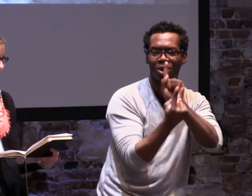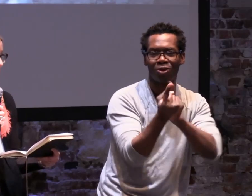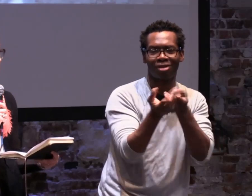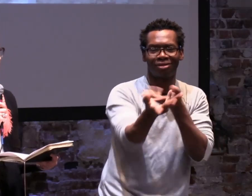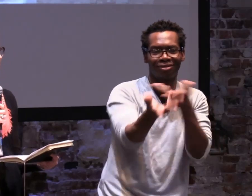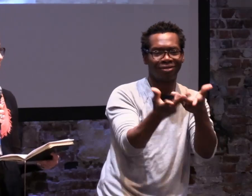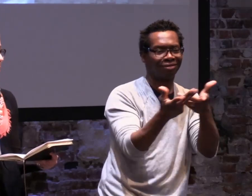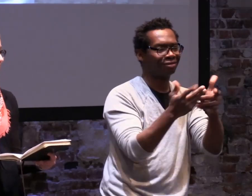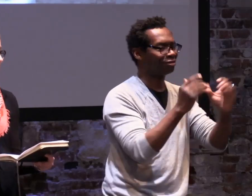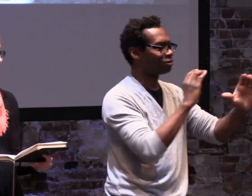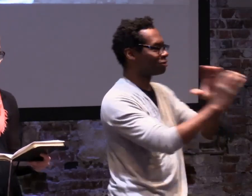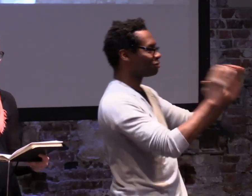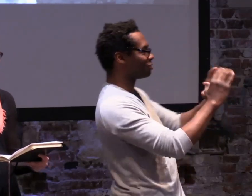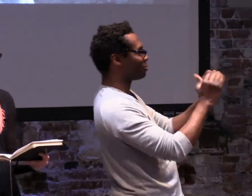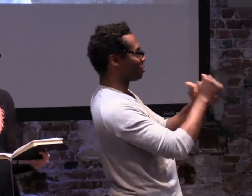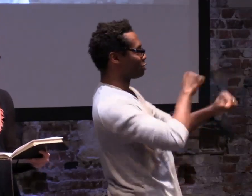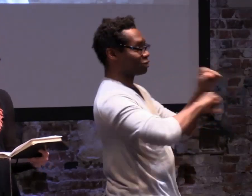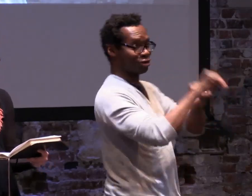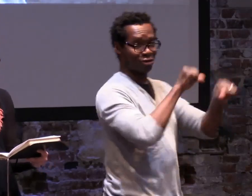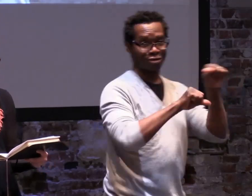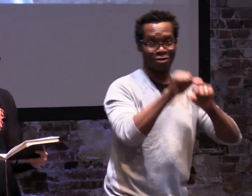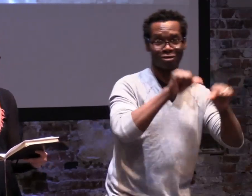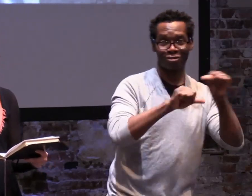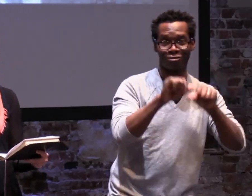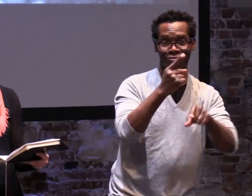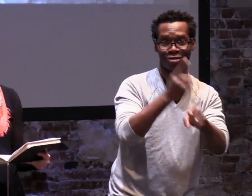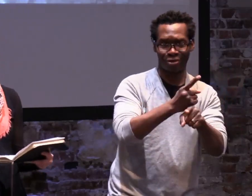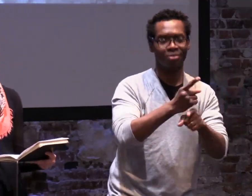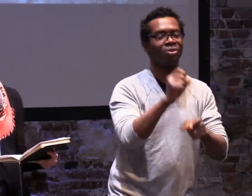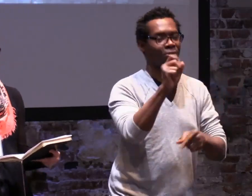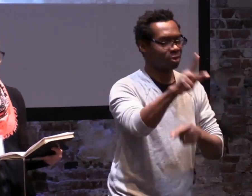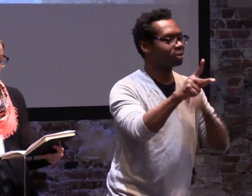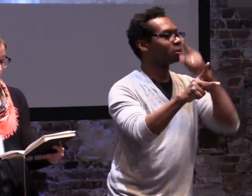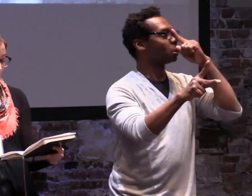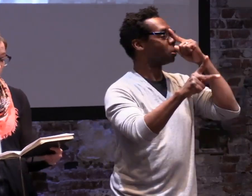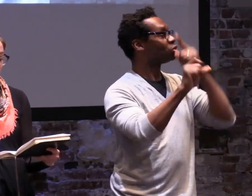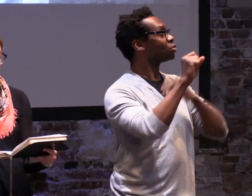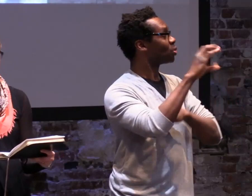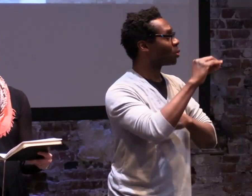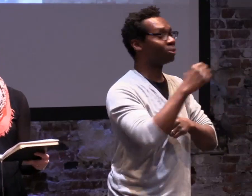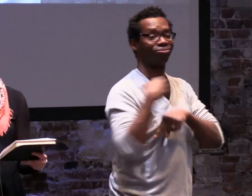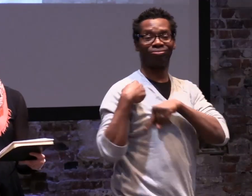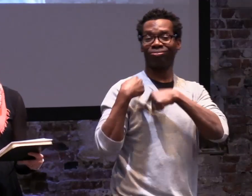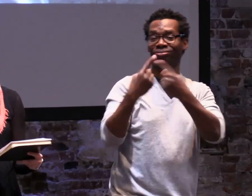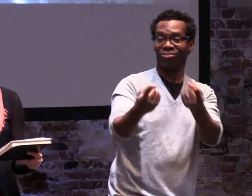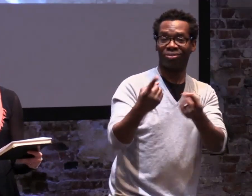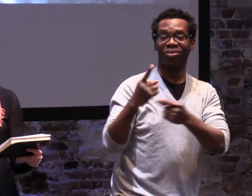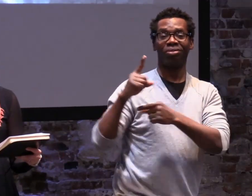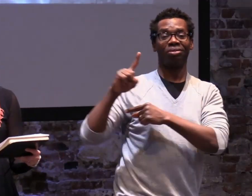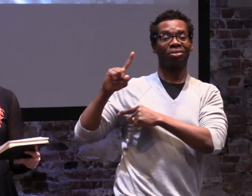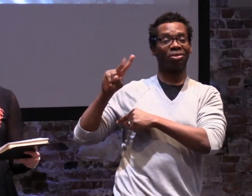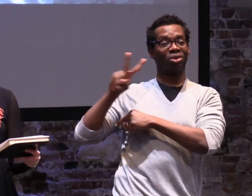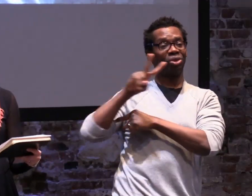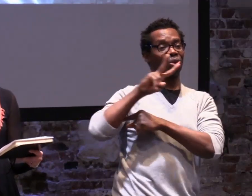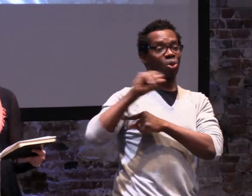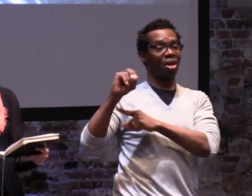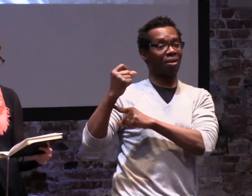Since our founding in 2011, we have produced over 20 convenings on a wide range of